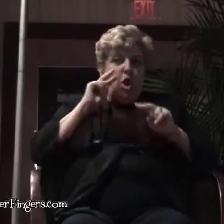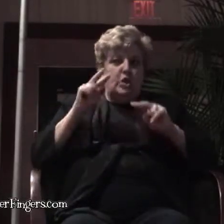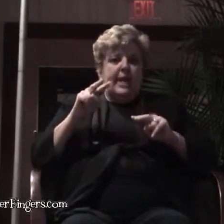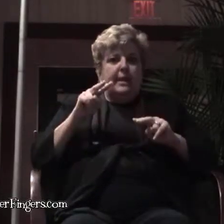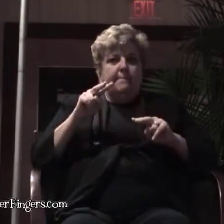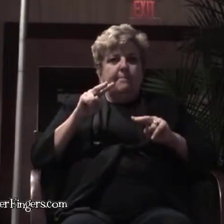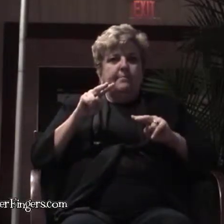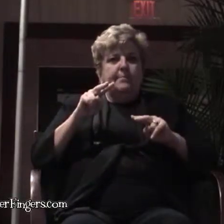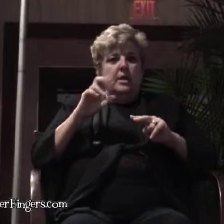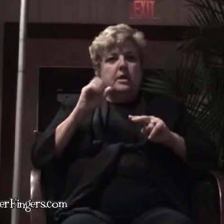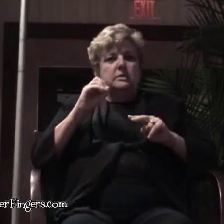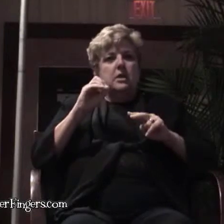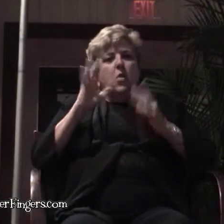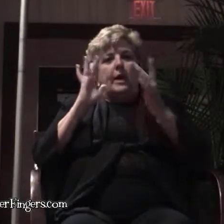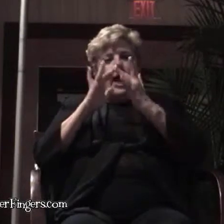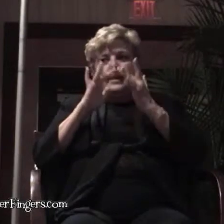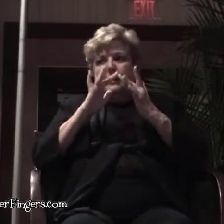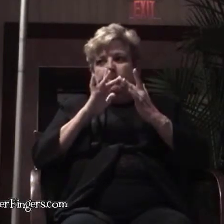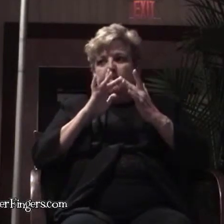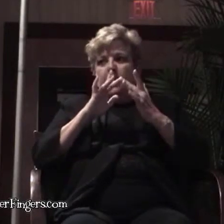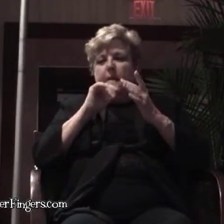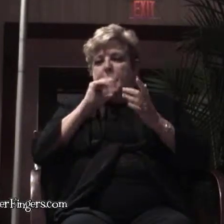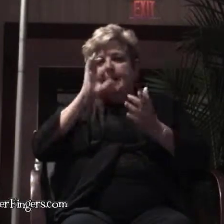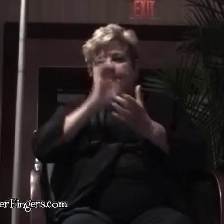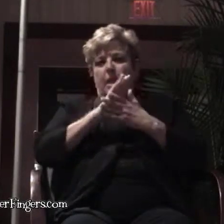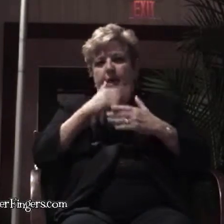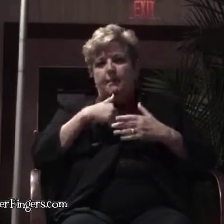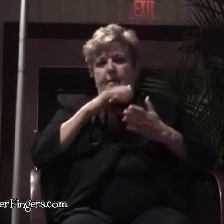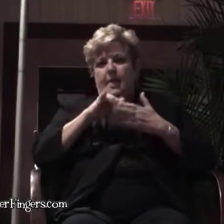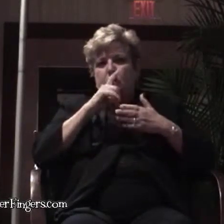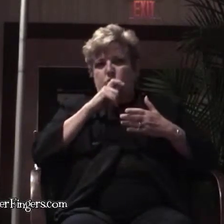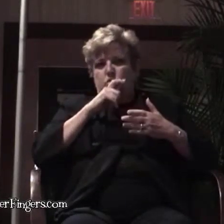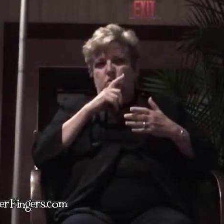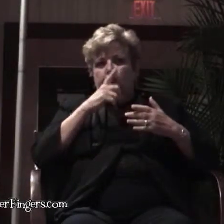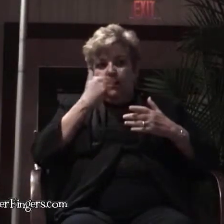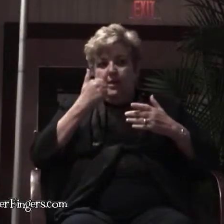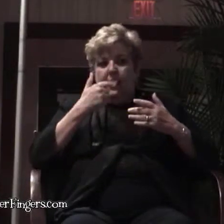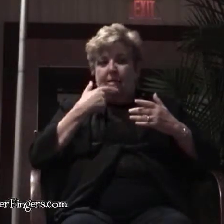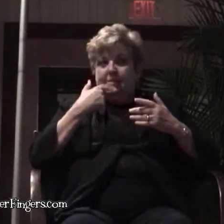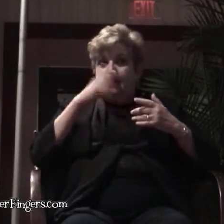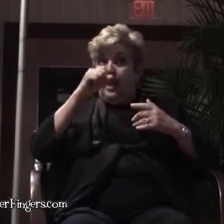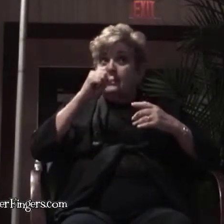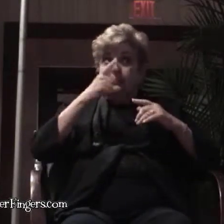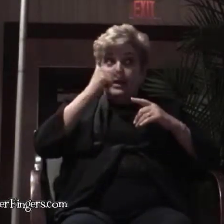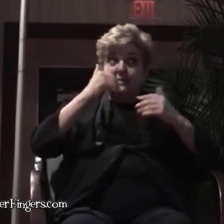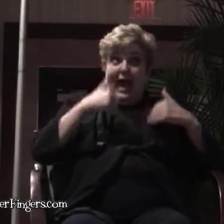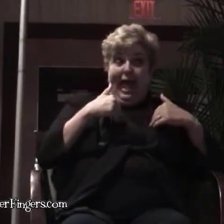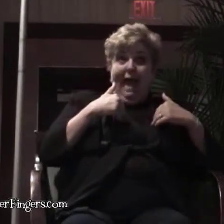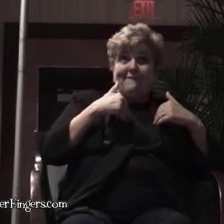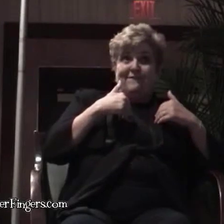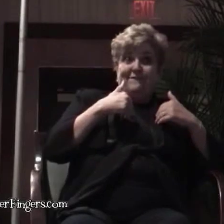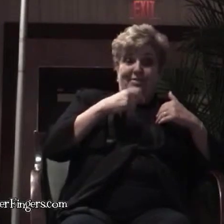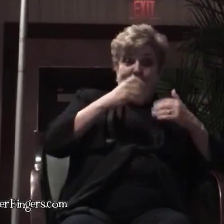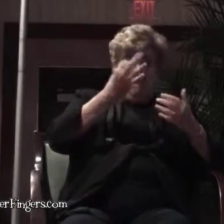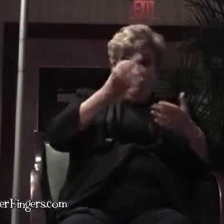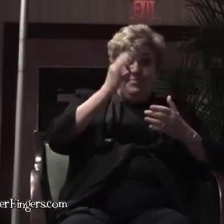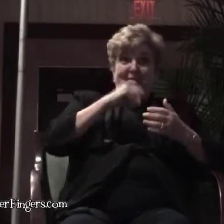Kenny, and they didn't believe that I was who I said, but I could prove it because I was decorated by the commander of that helicopter that day when I told him it was Colonel John Yarbrough